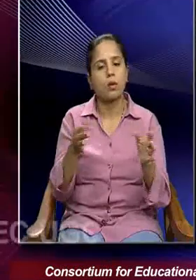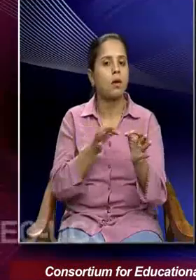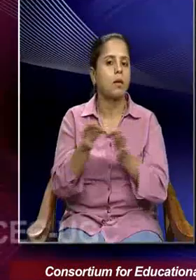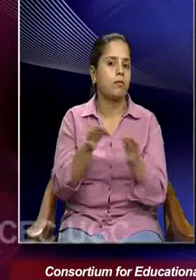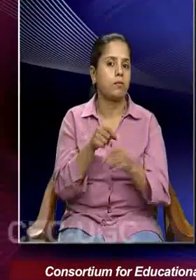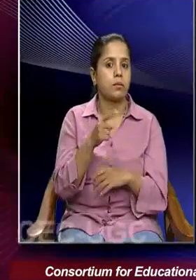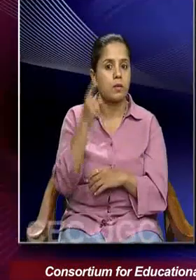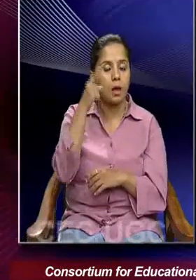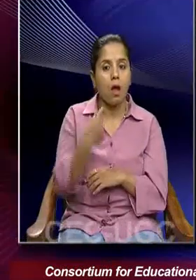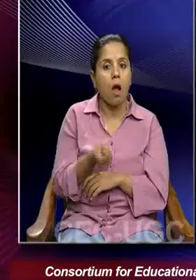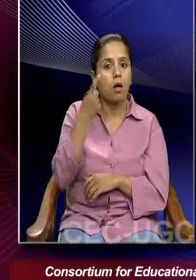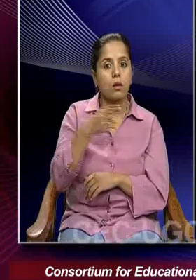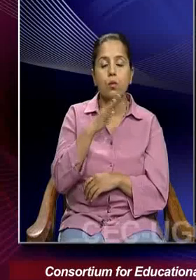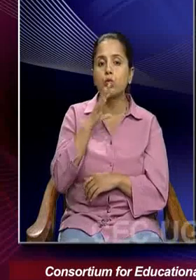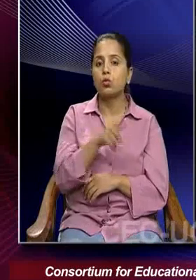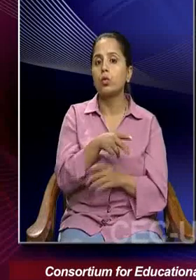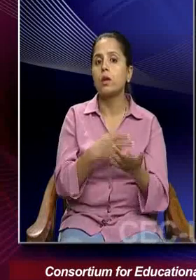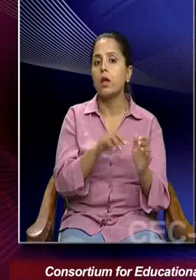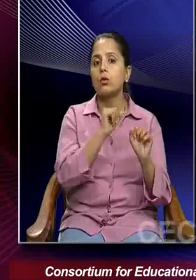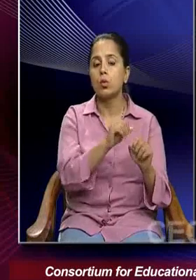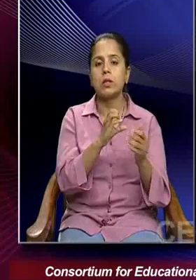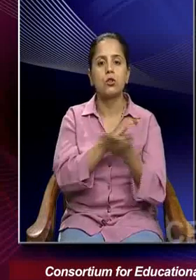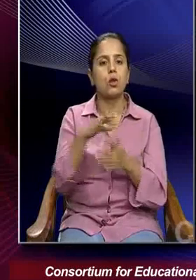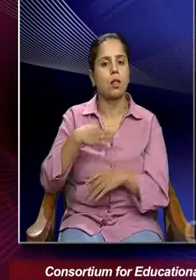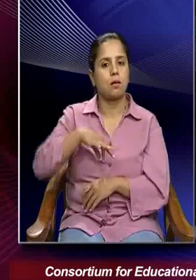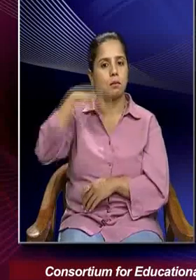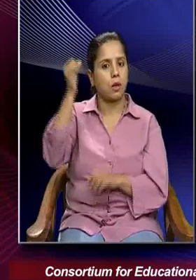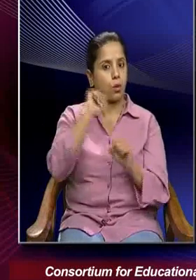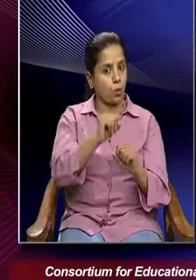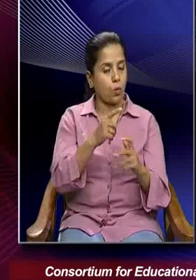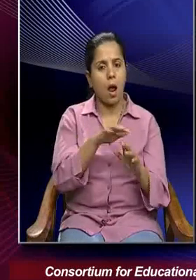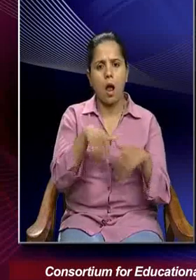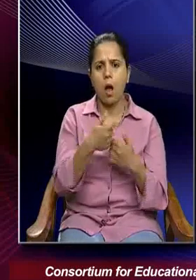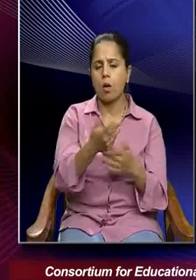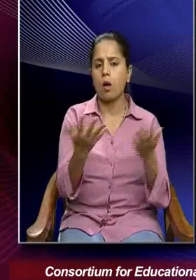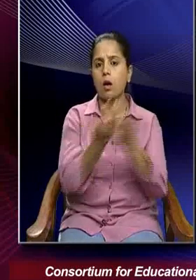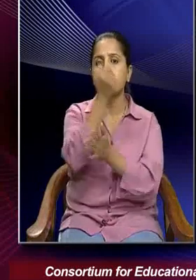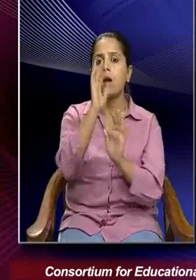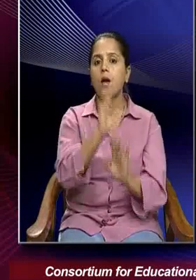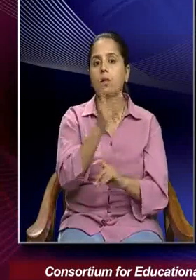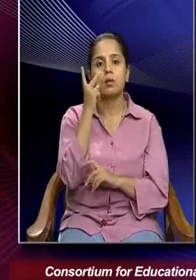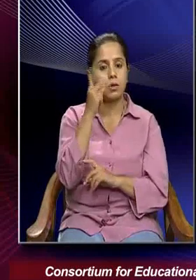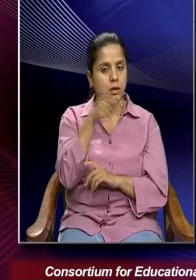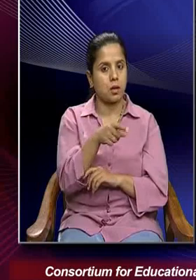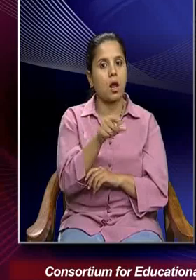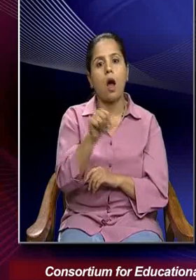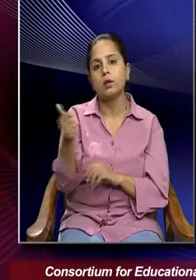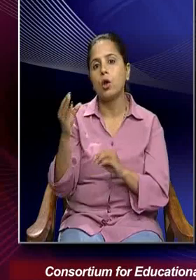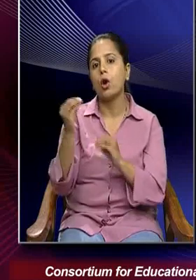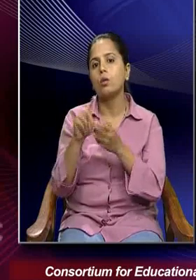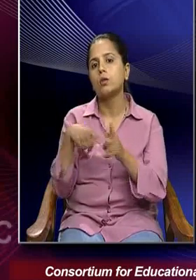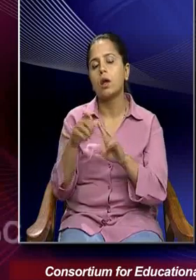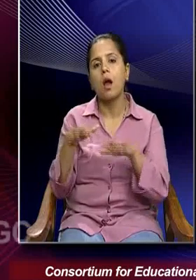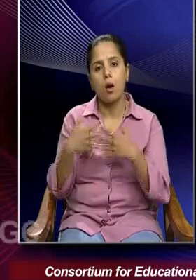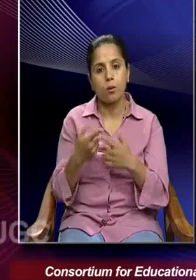the true nature of the Chit, that how it attains the form of the object.